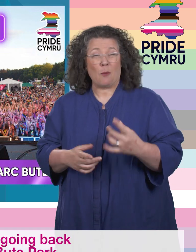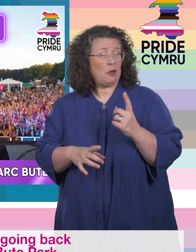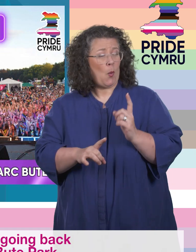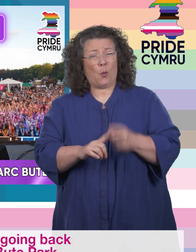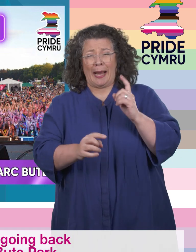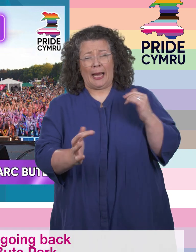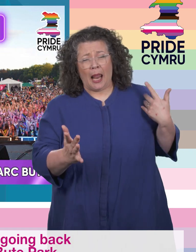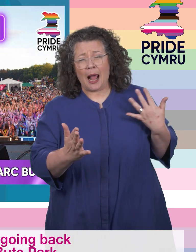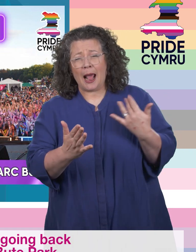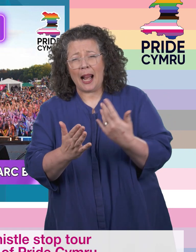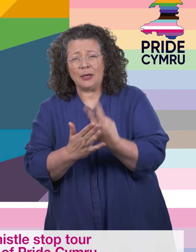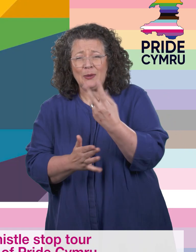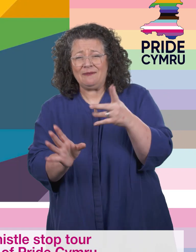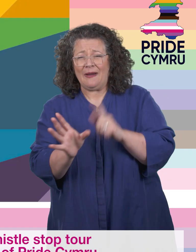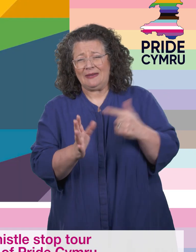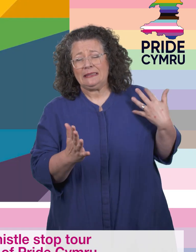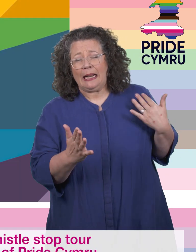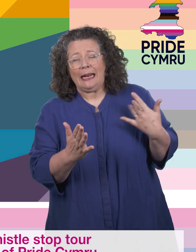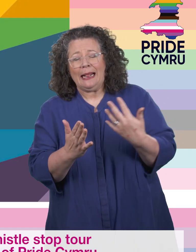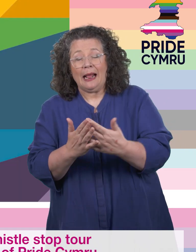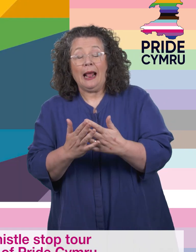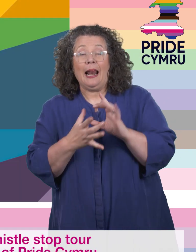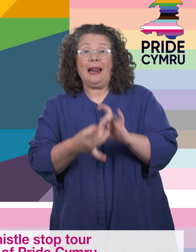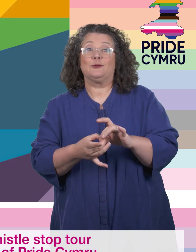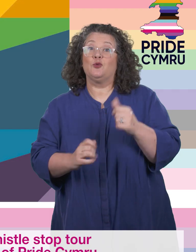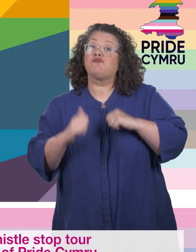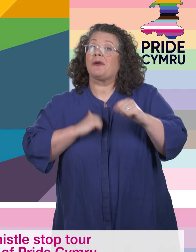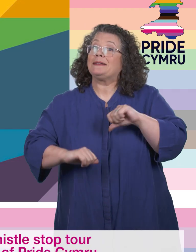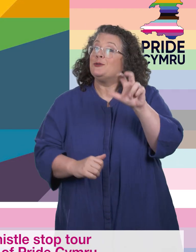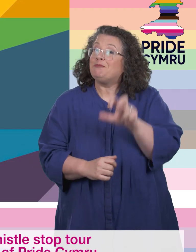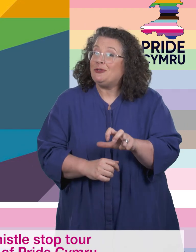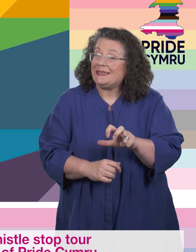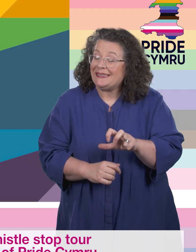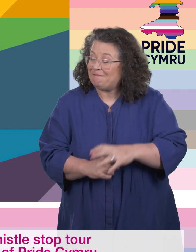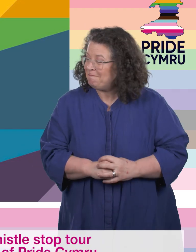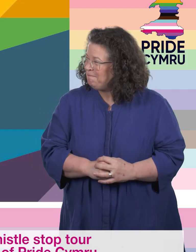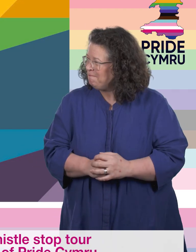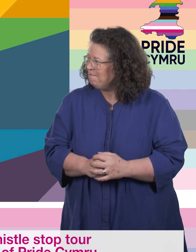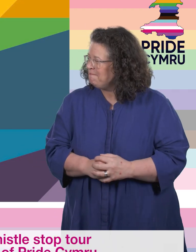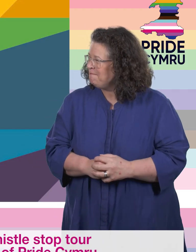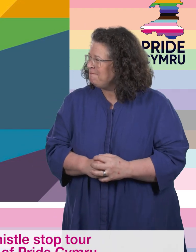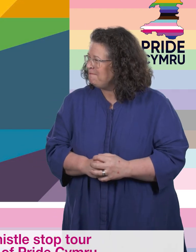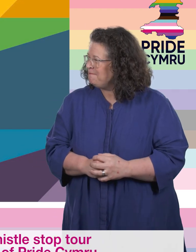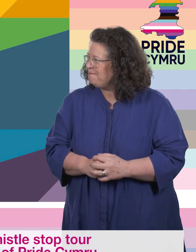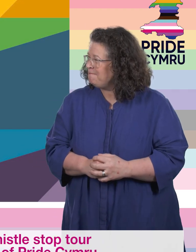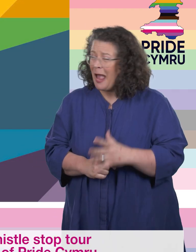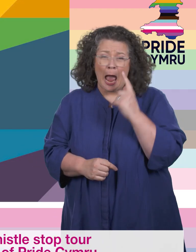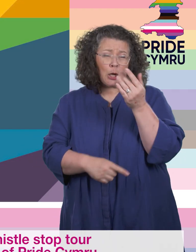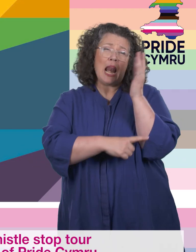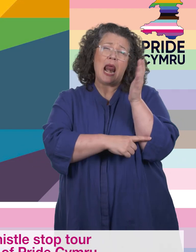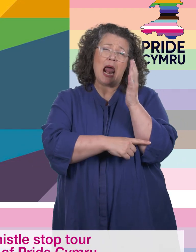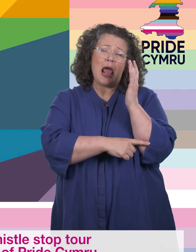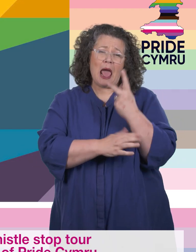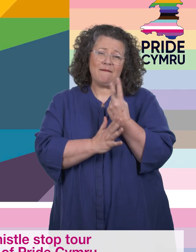Park. So that is just a really rapid whistle-stop tour through some of the